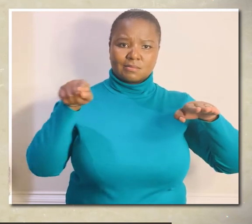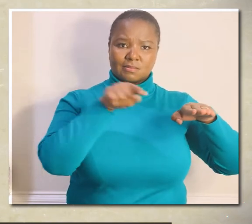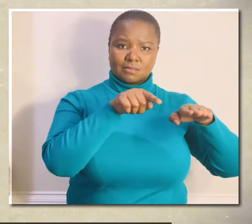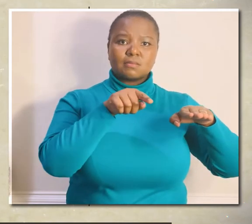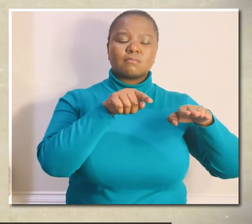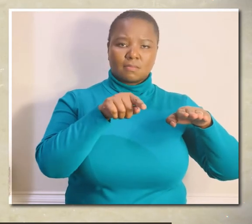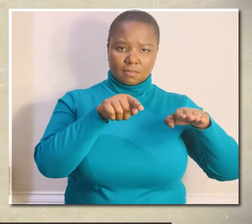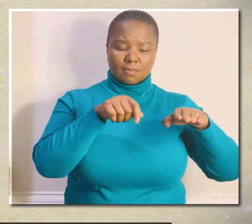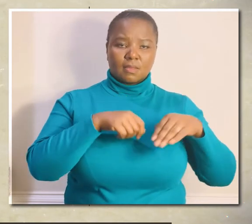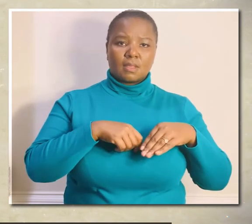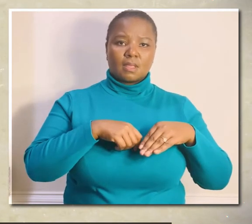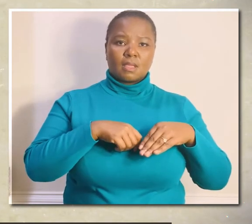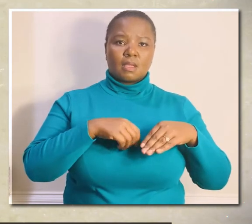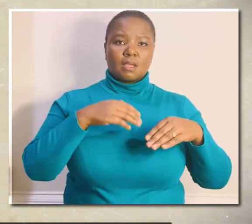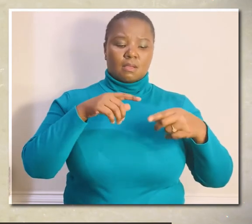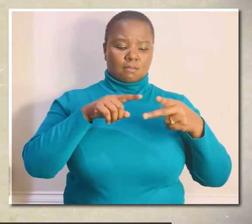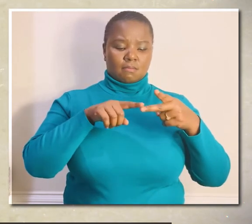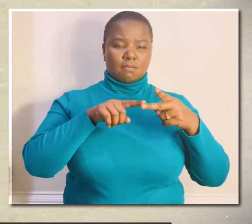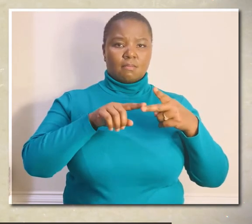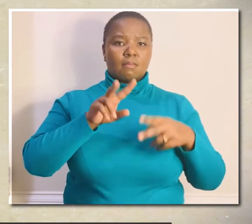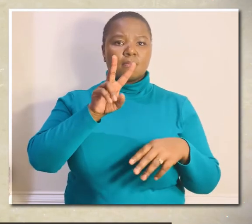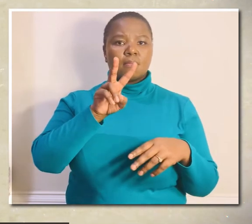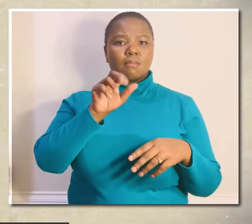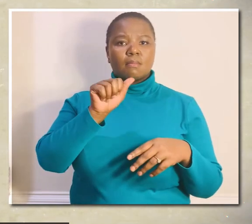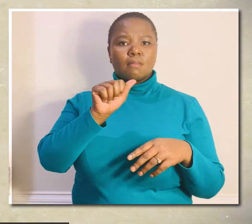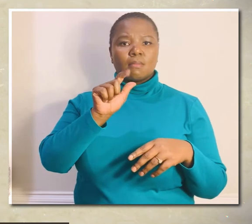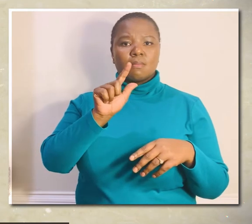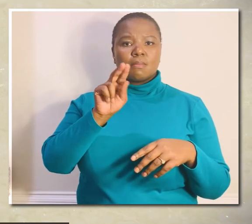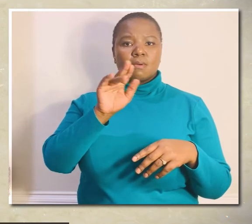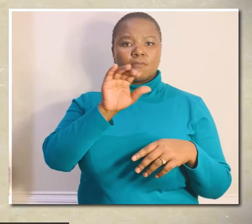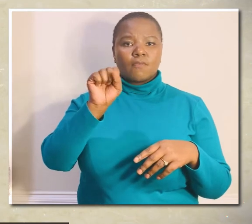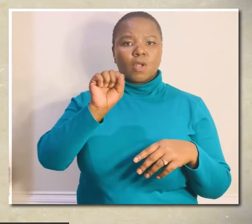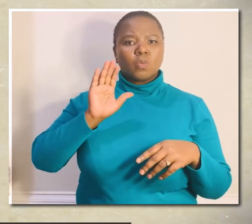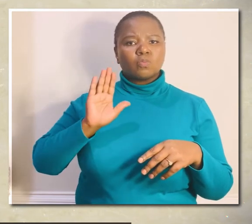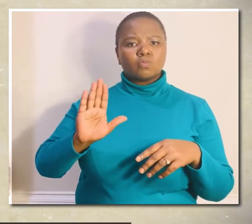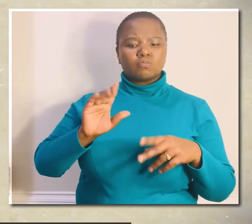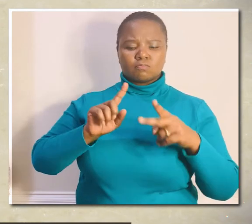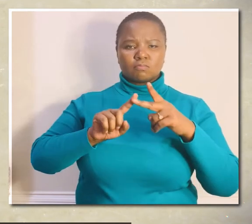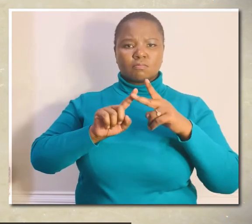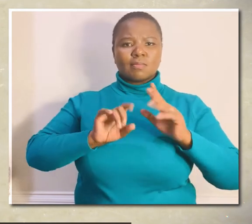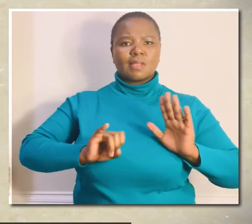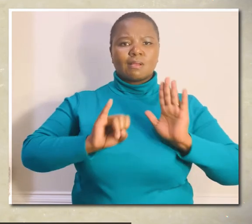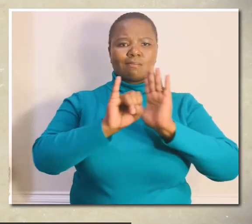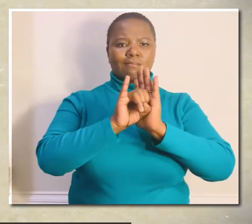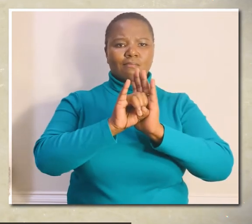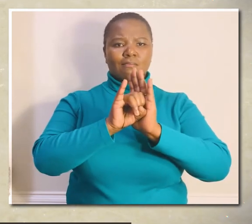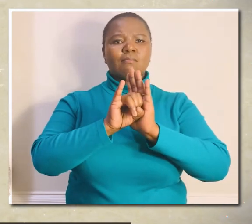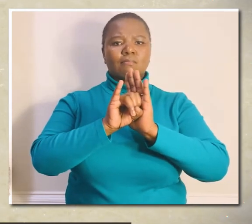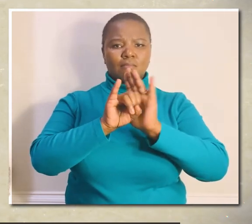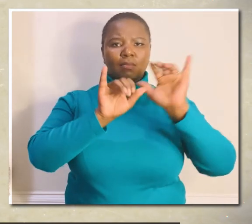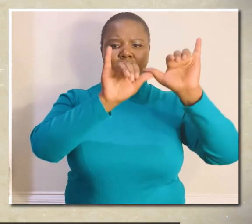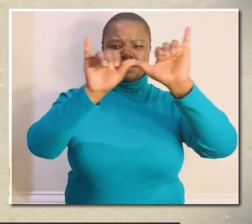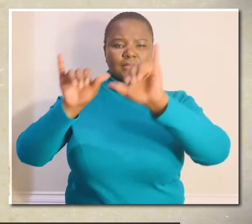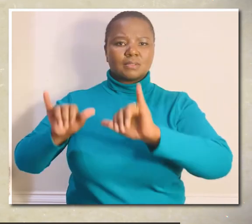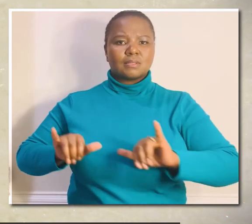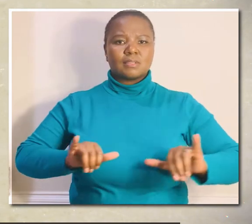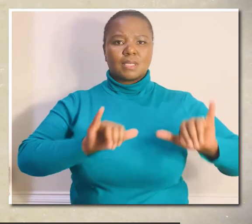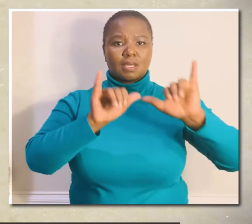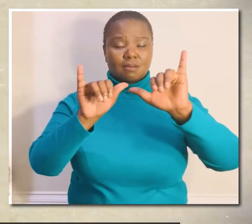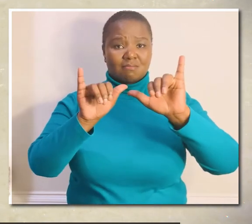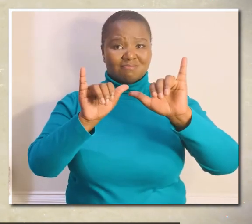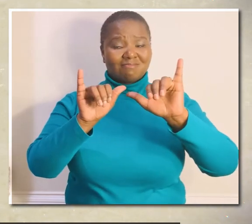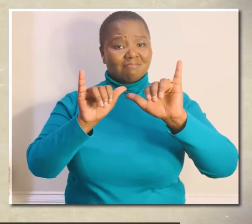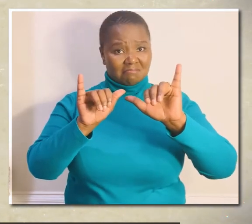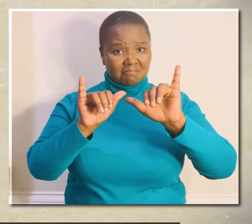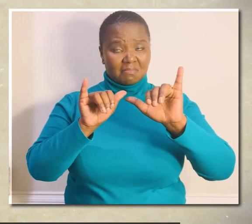share beliefs and values, who share an identity. These people are adults. Maybe as children they had deaf parents, but now they're